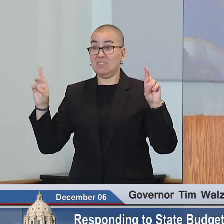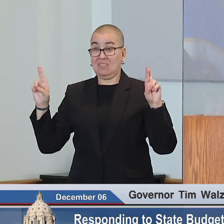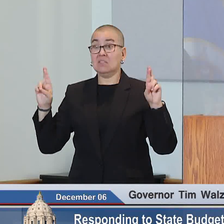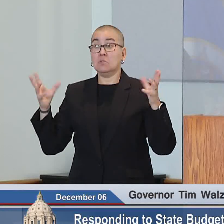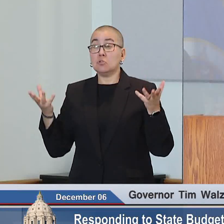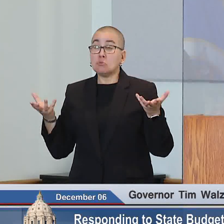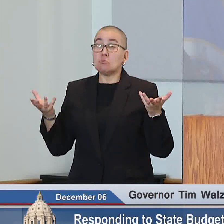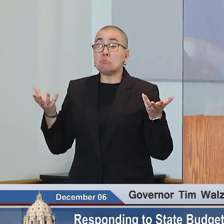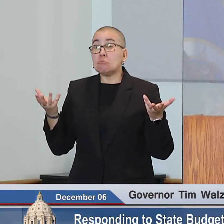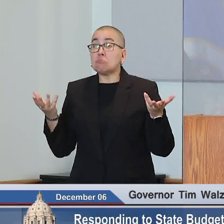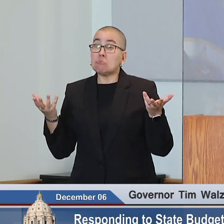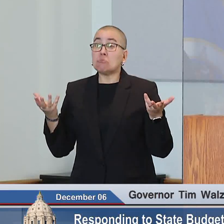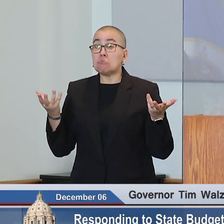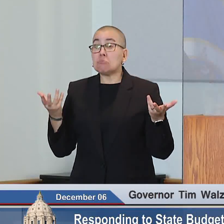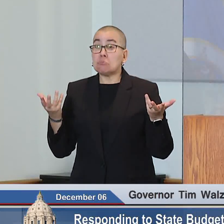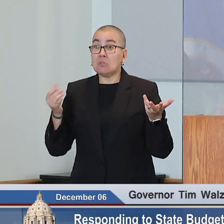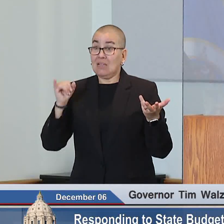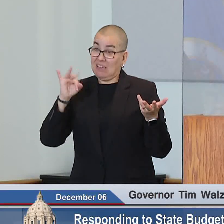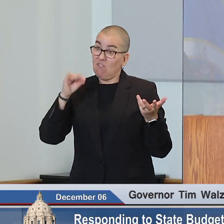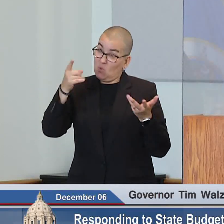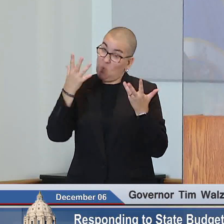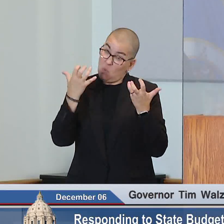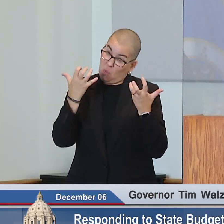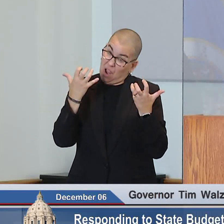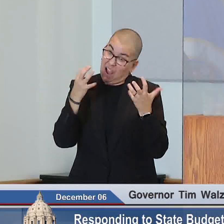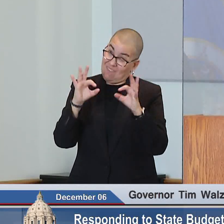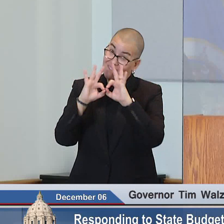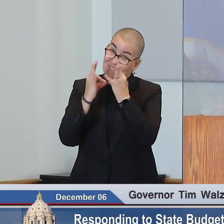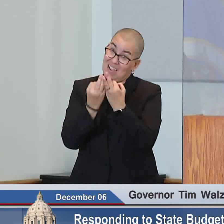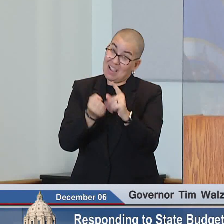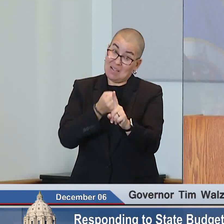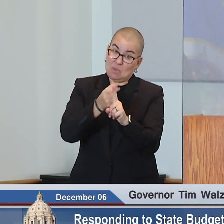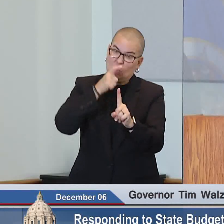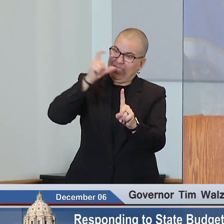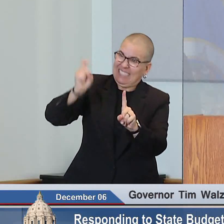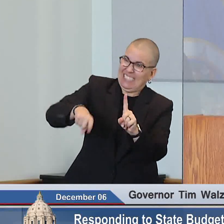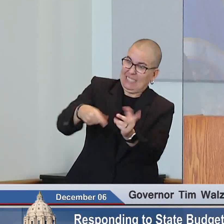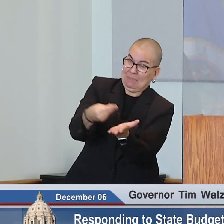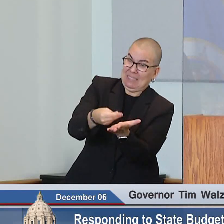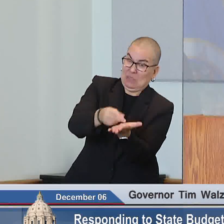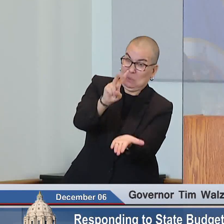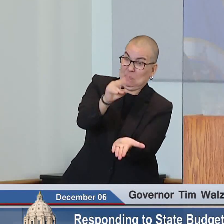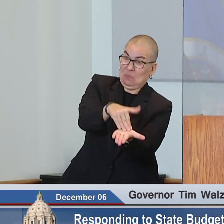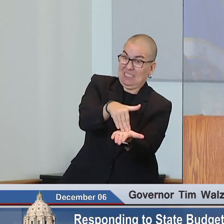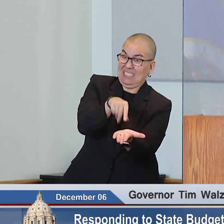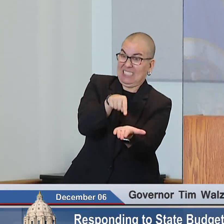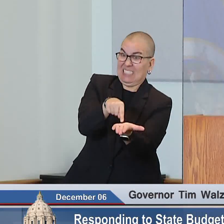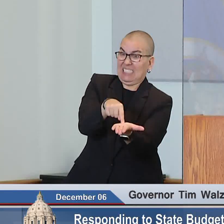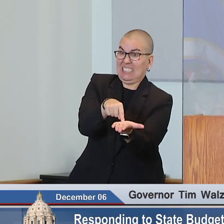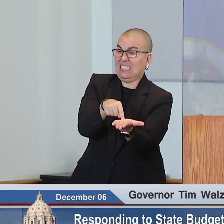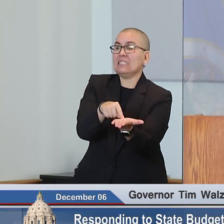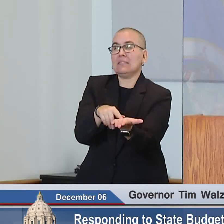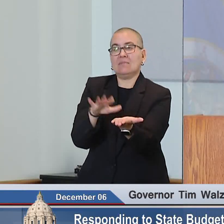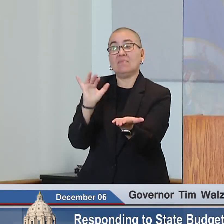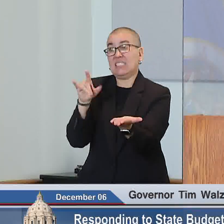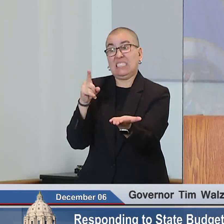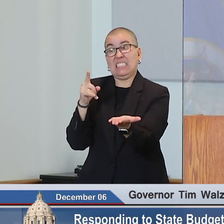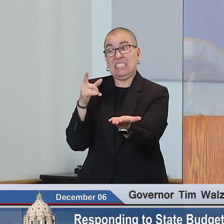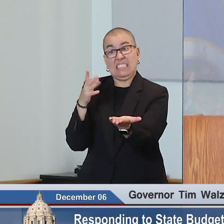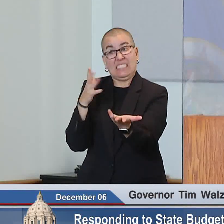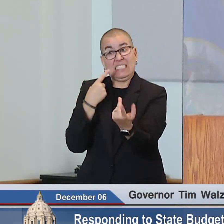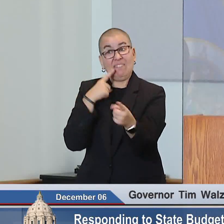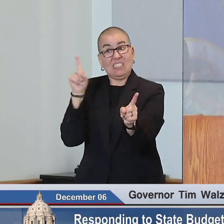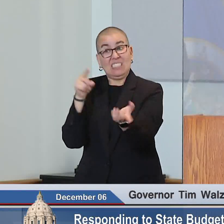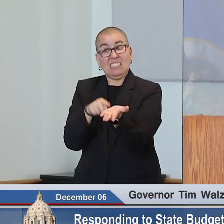run and make an impact on families, especially those who really need it, it's one of the most effective ways. So we're going to